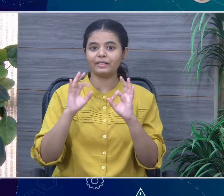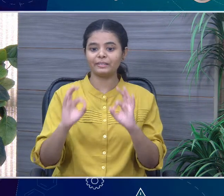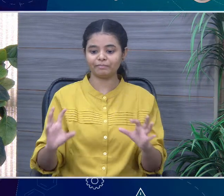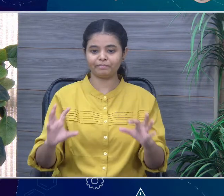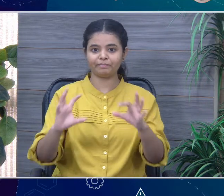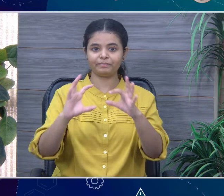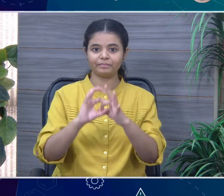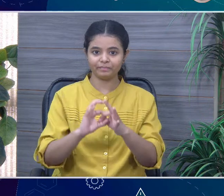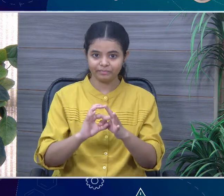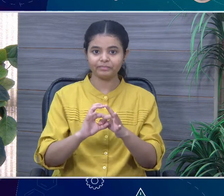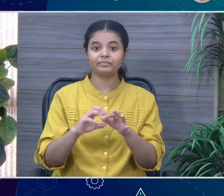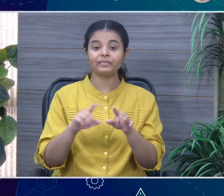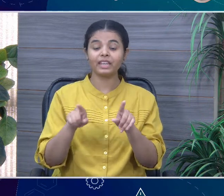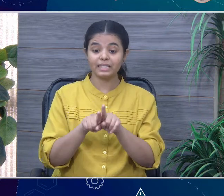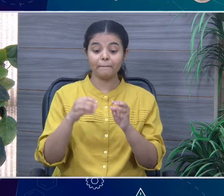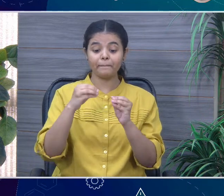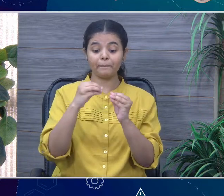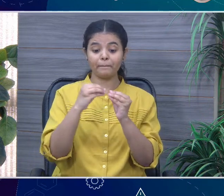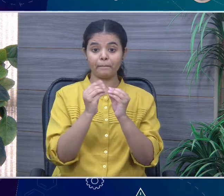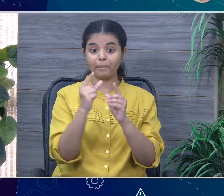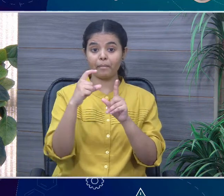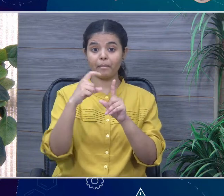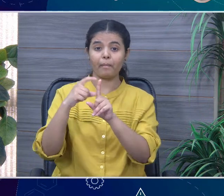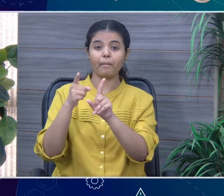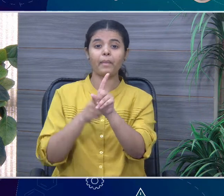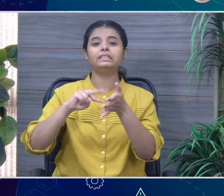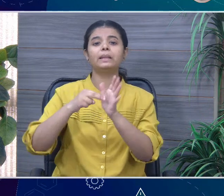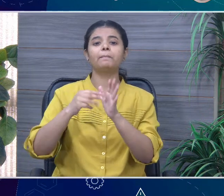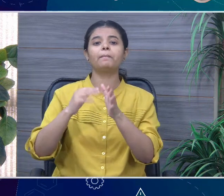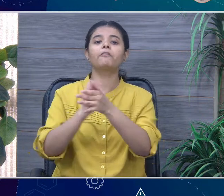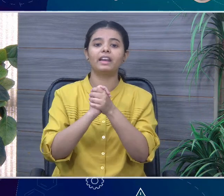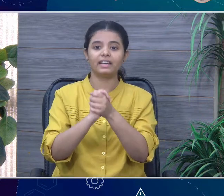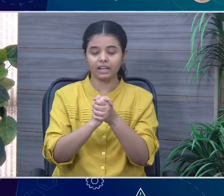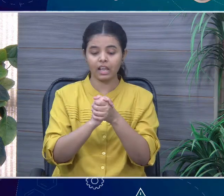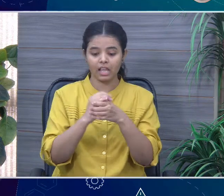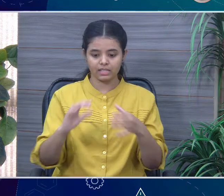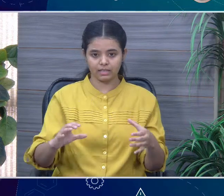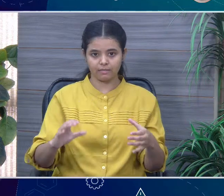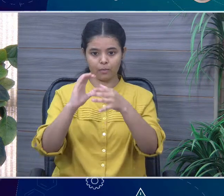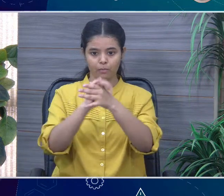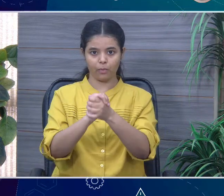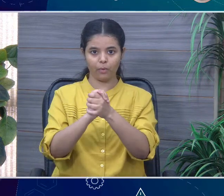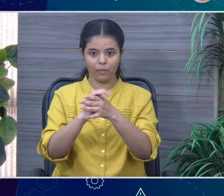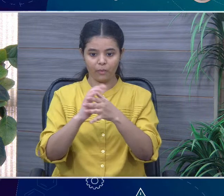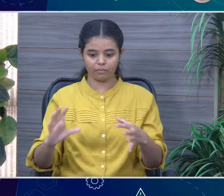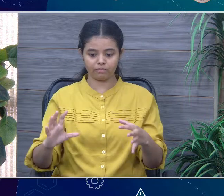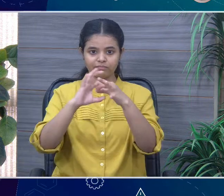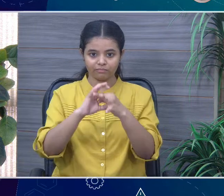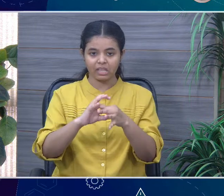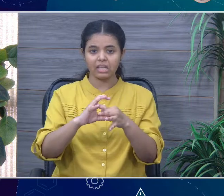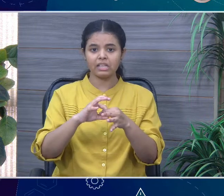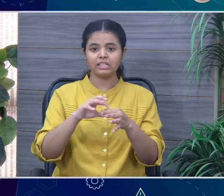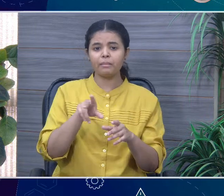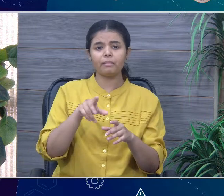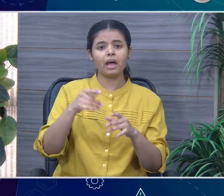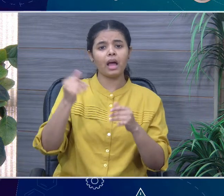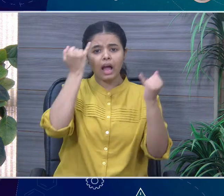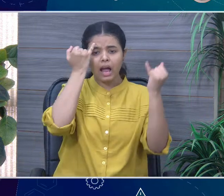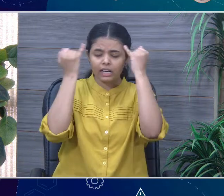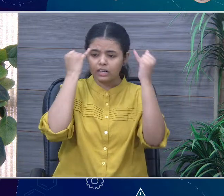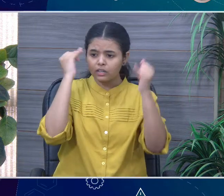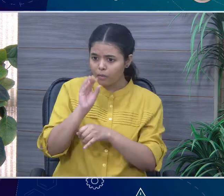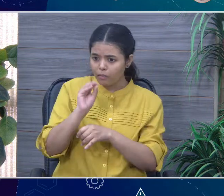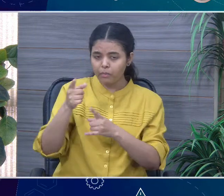in the buddy system is eager to write, is very articulative, so would love to write and express his or